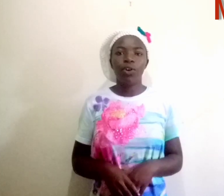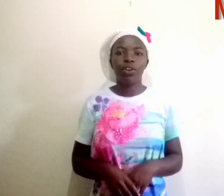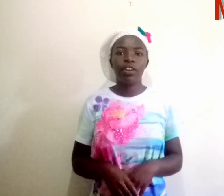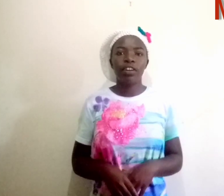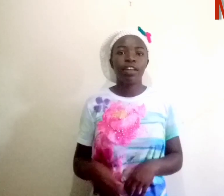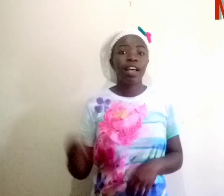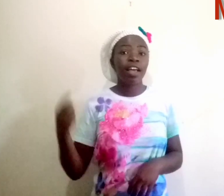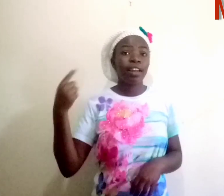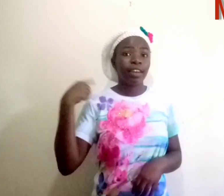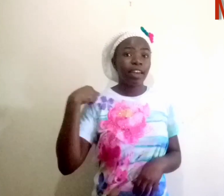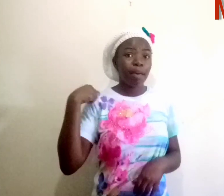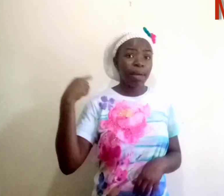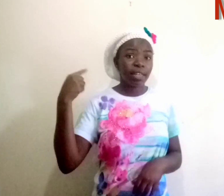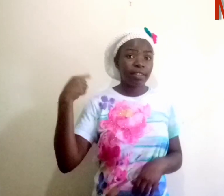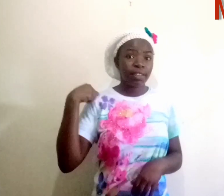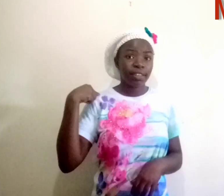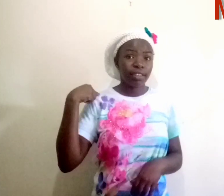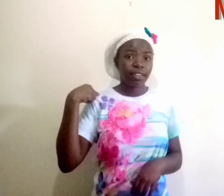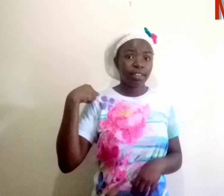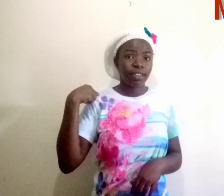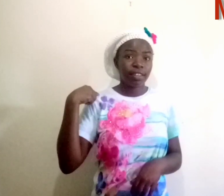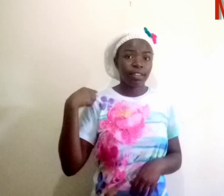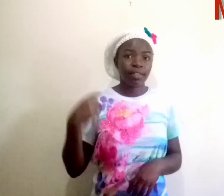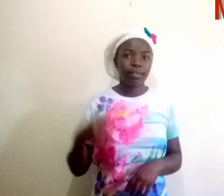Or Numbers,